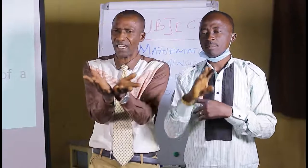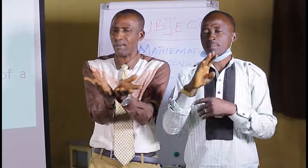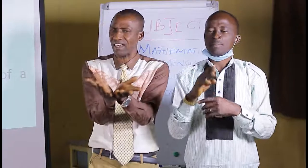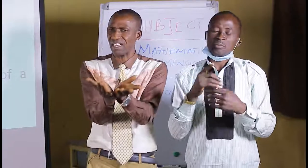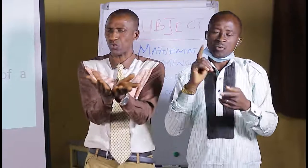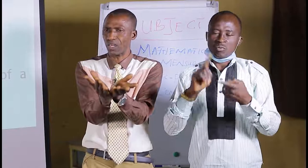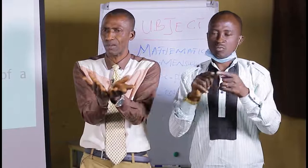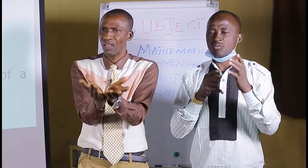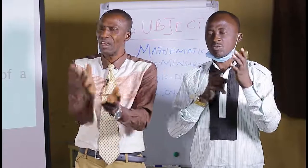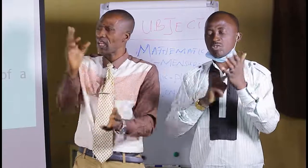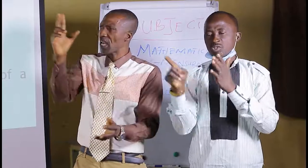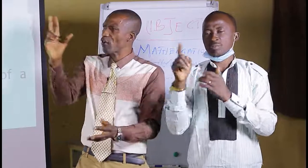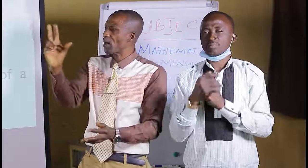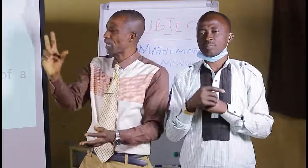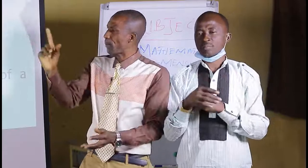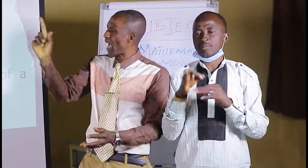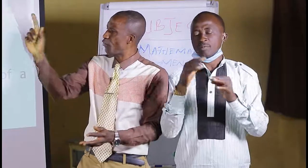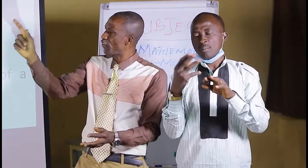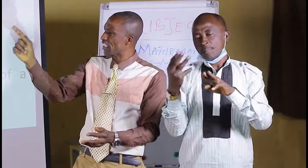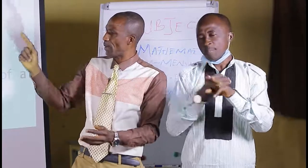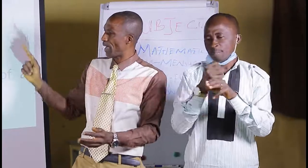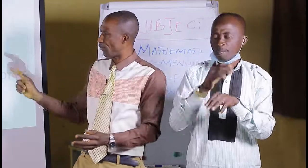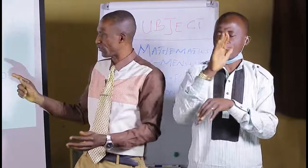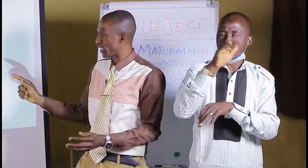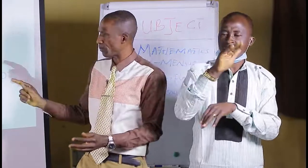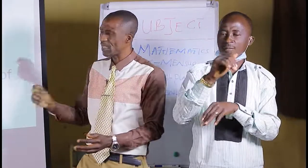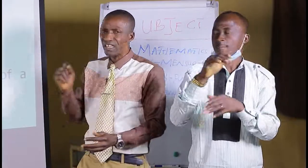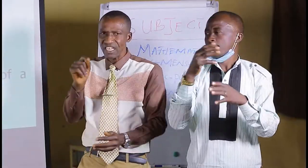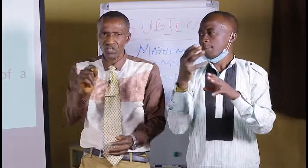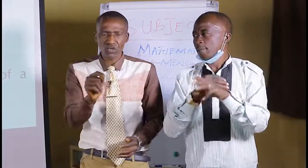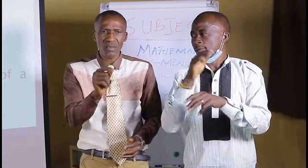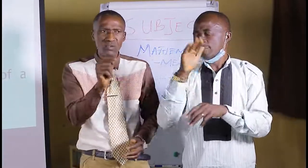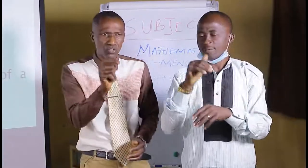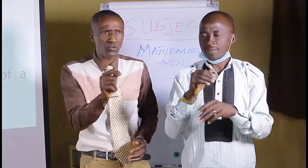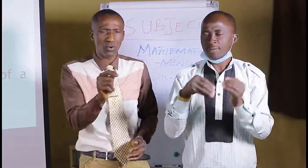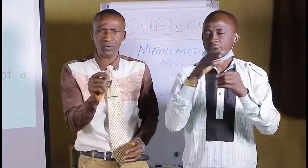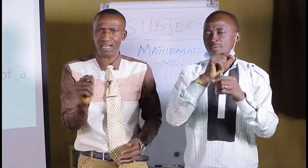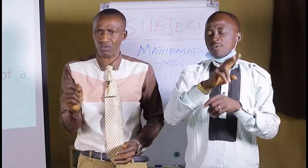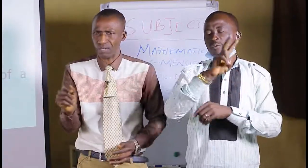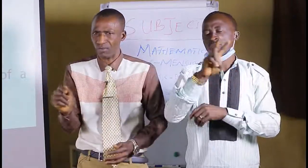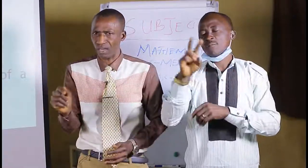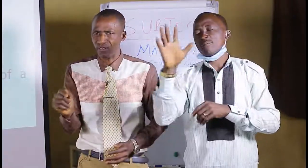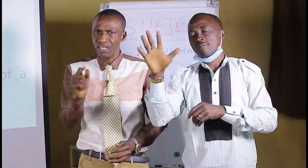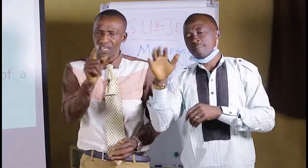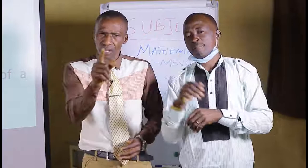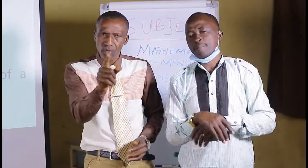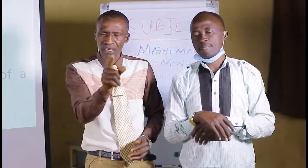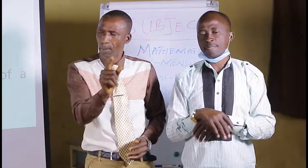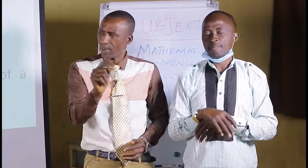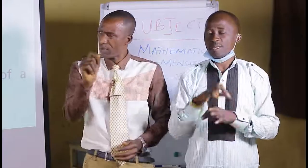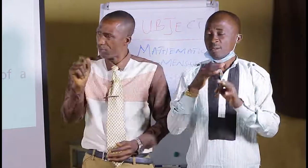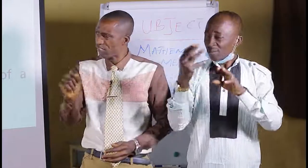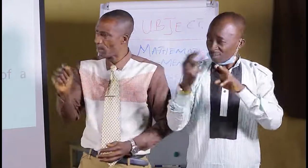of checking, my dear student, if you multiply 15 by 15, it will give you 225. If